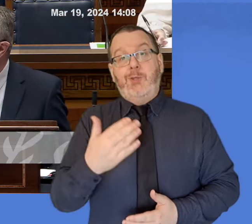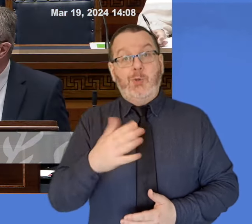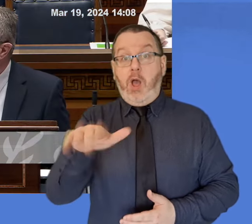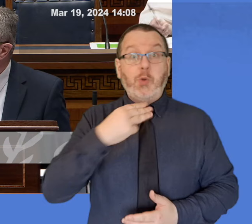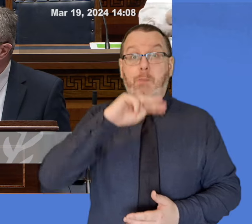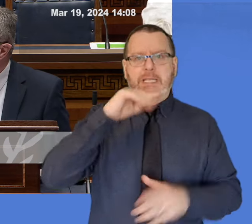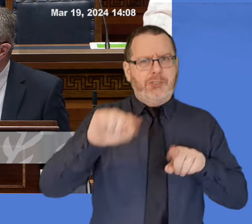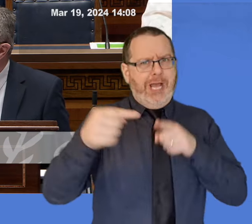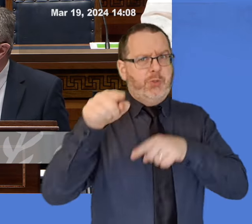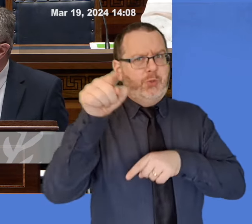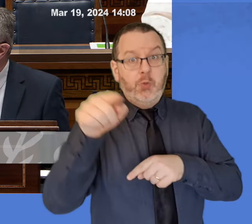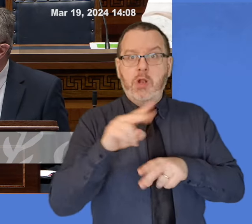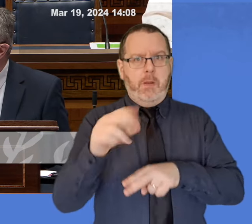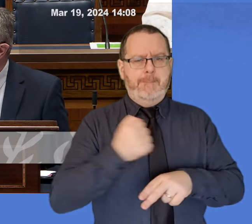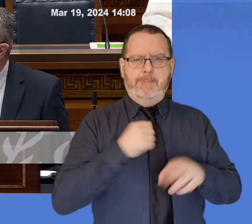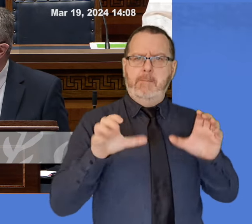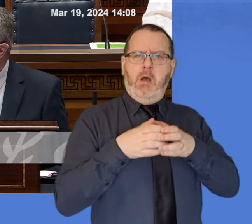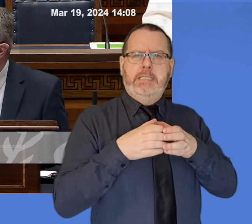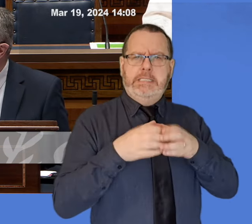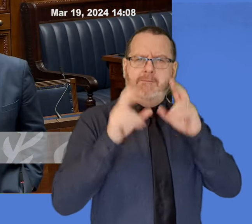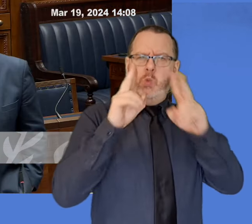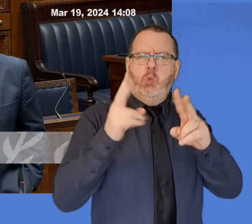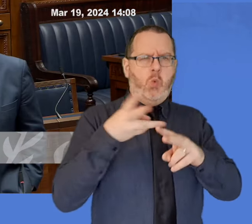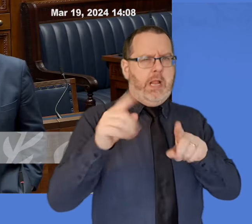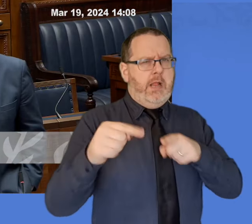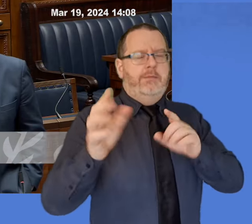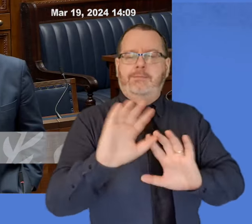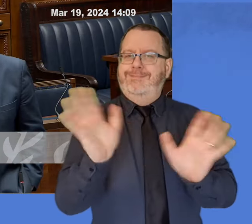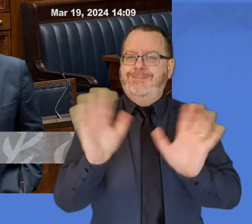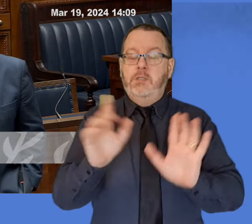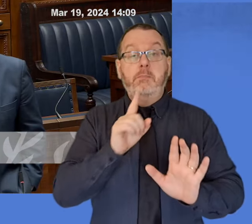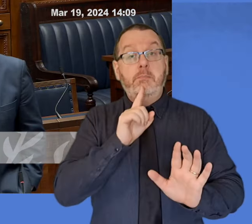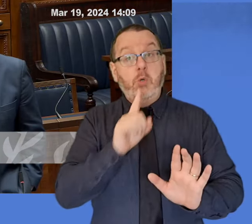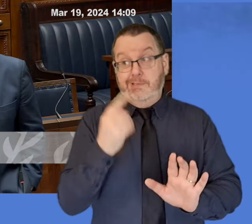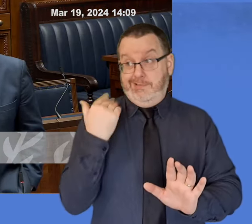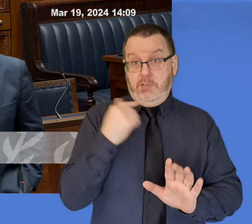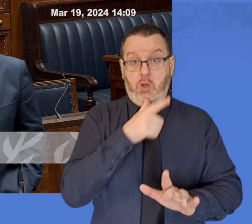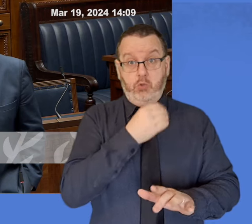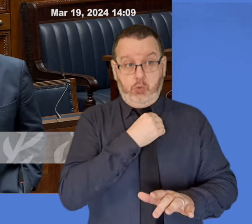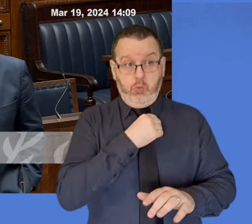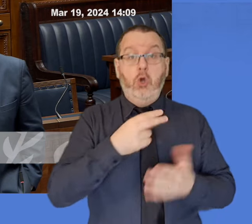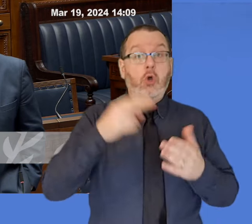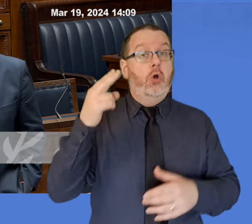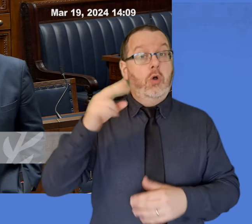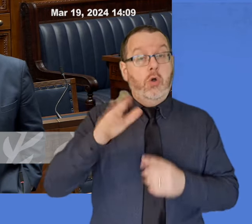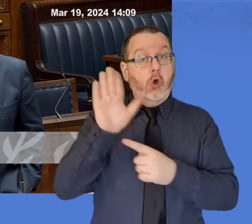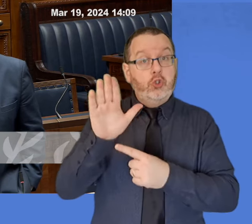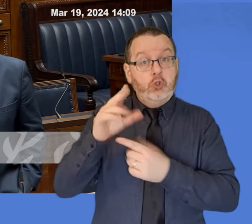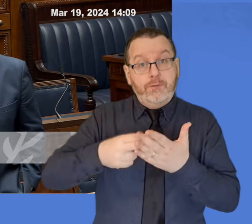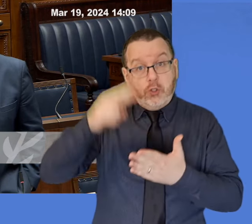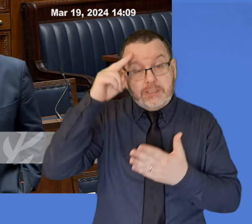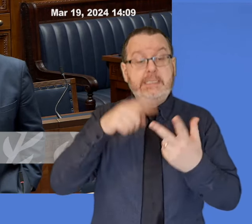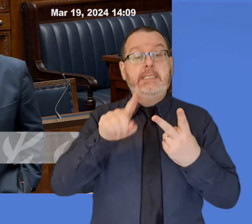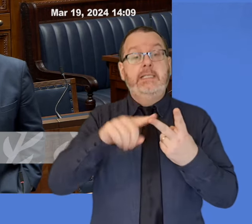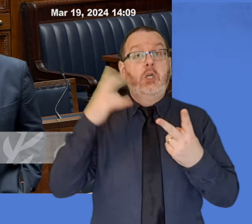position of intent. But having spoken to the Vice-Chancellor of both Ulster University and Queen's University, who are really concerned